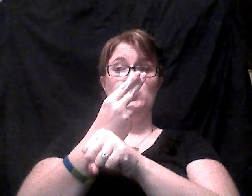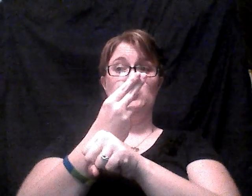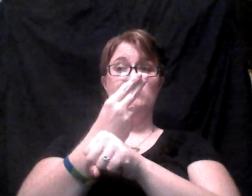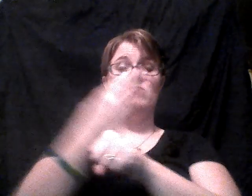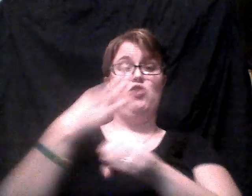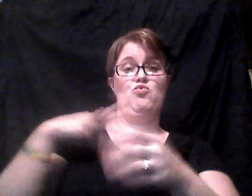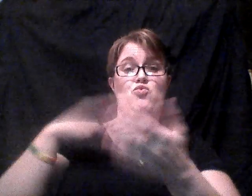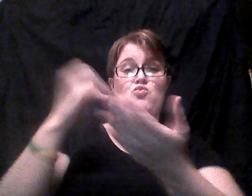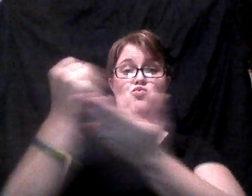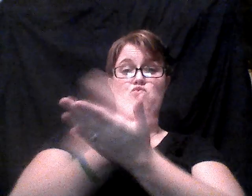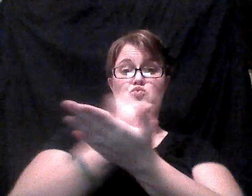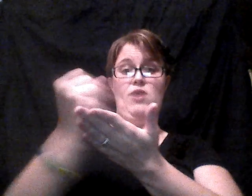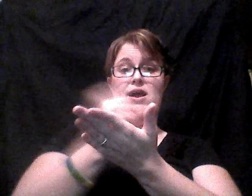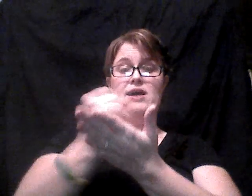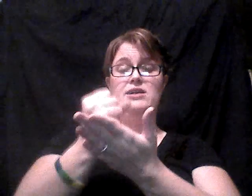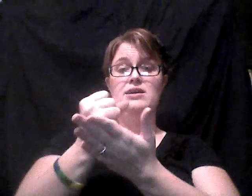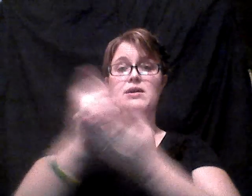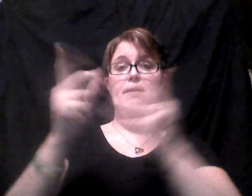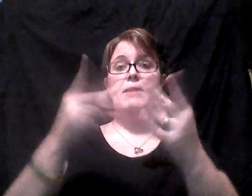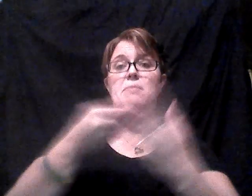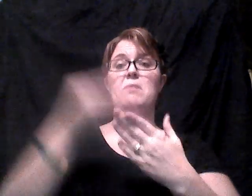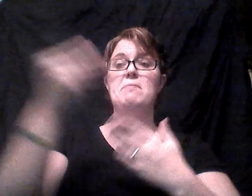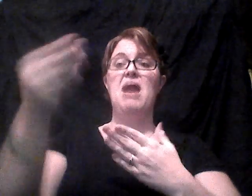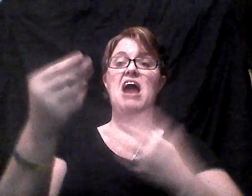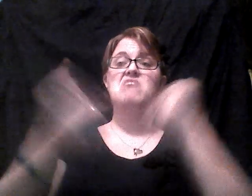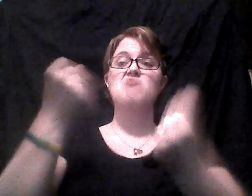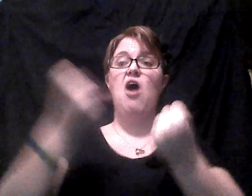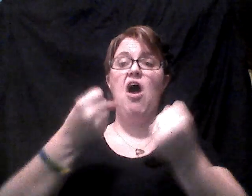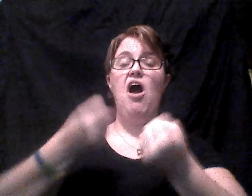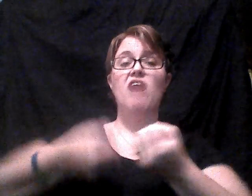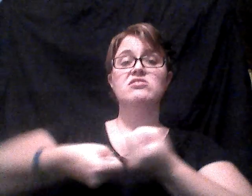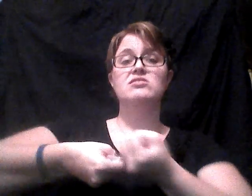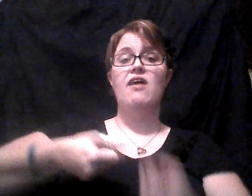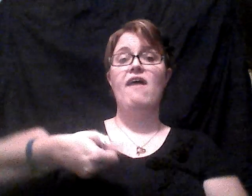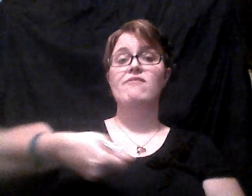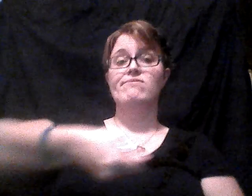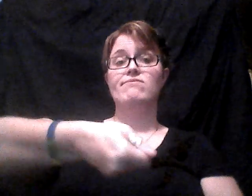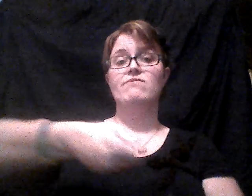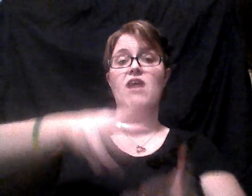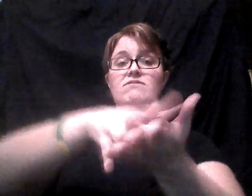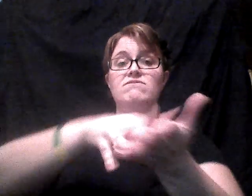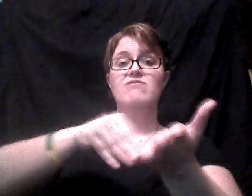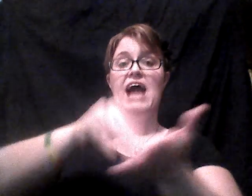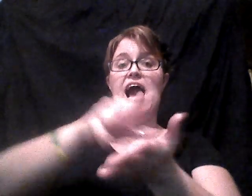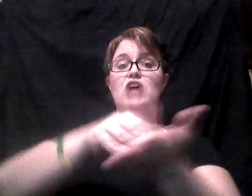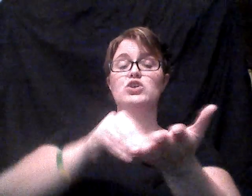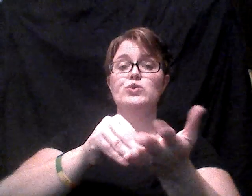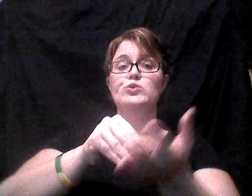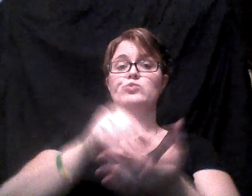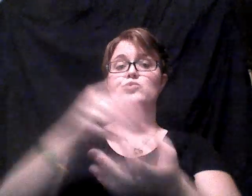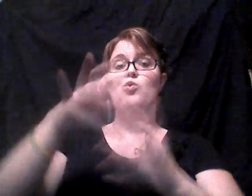goods. We have dryers and washers and cars and vacuums and all kinds of stuff. Like, I guess today it would be the technology